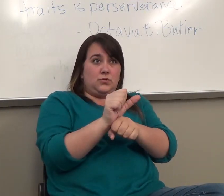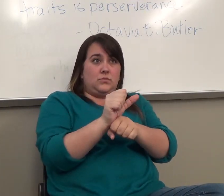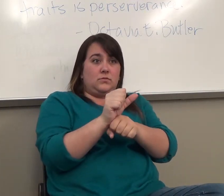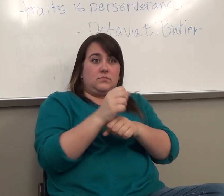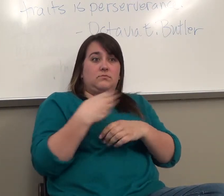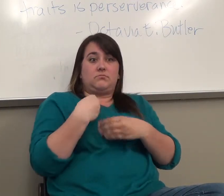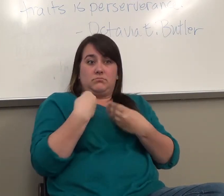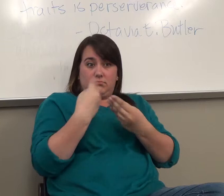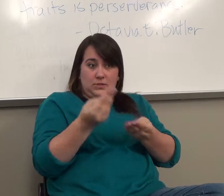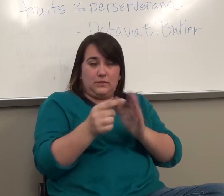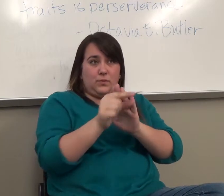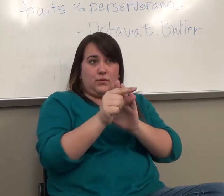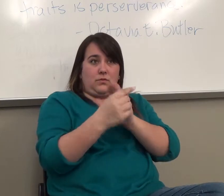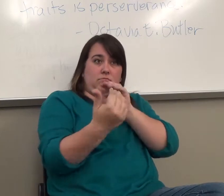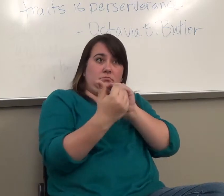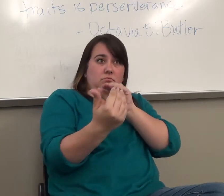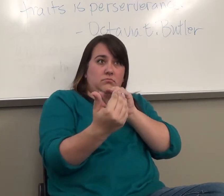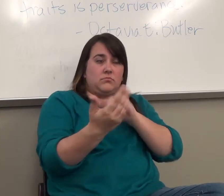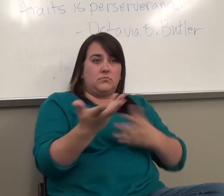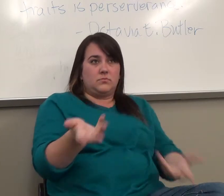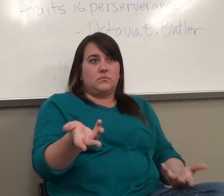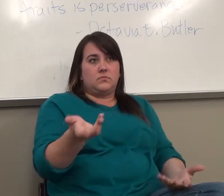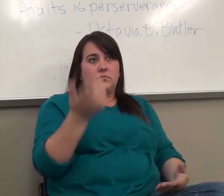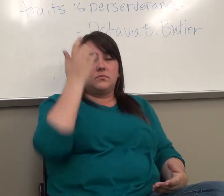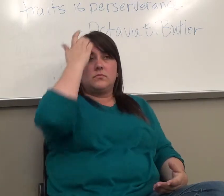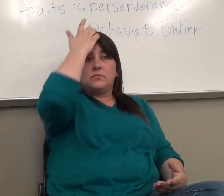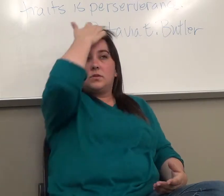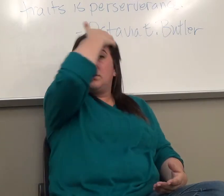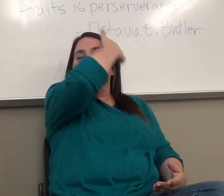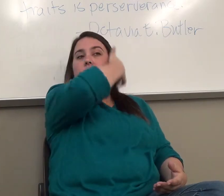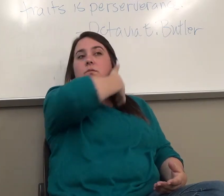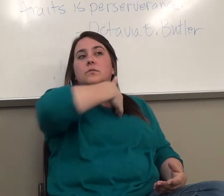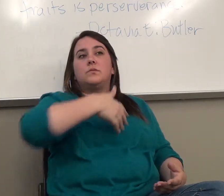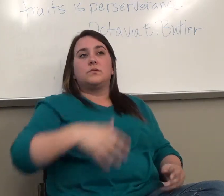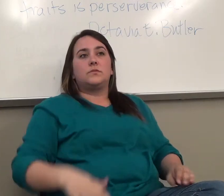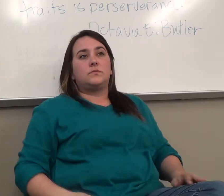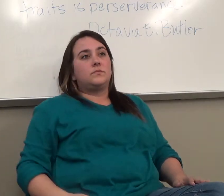getting. Okay, so let's see.